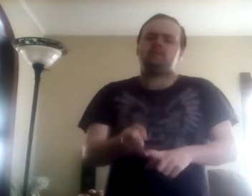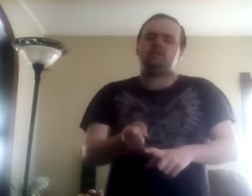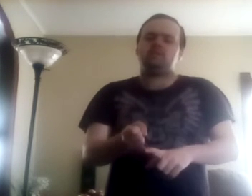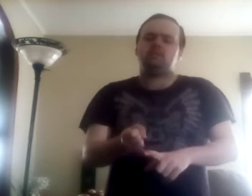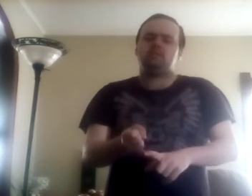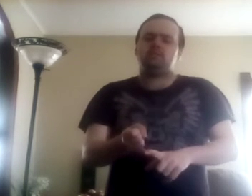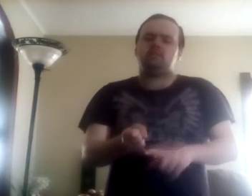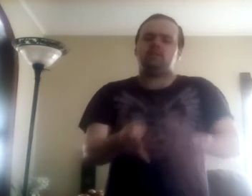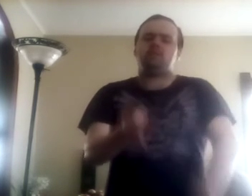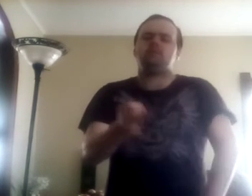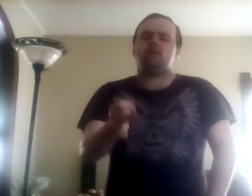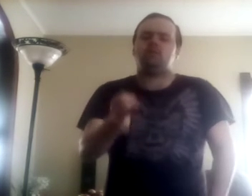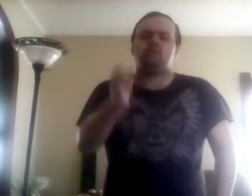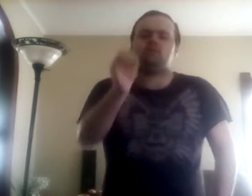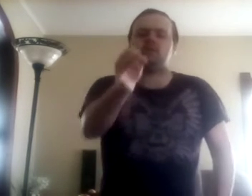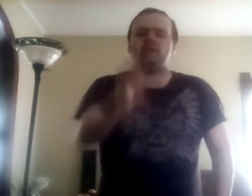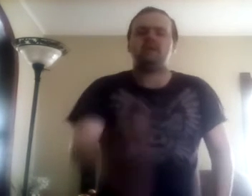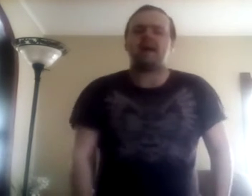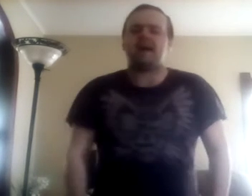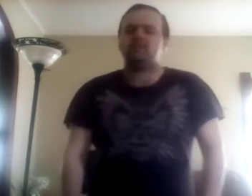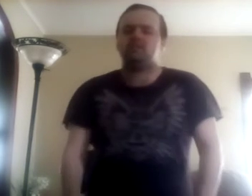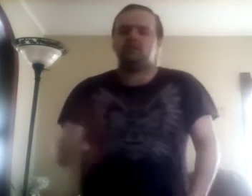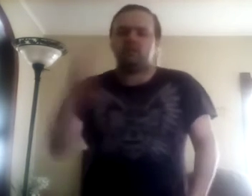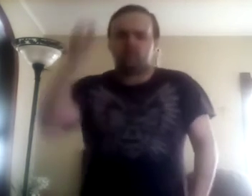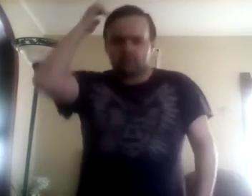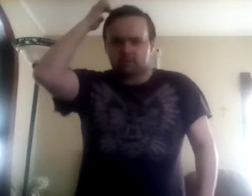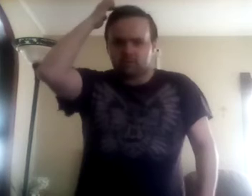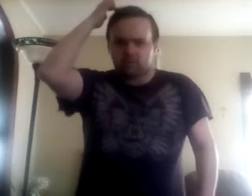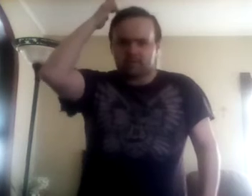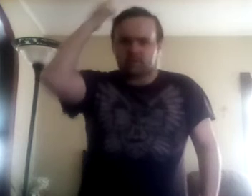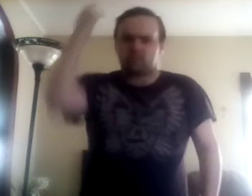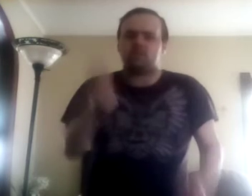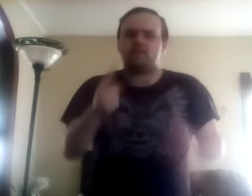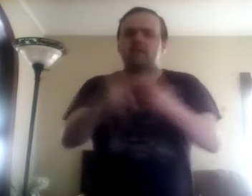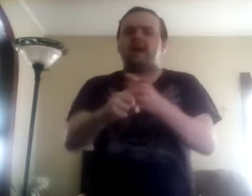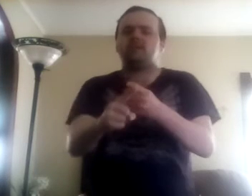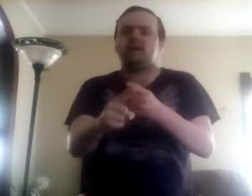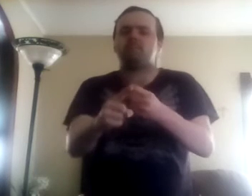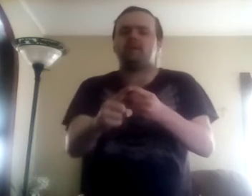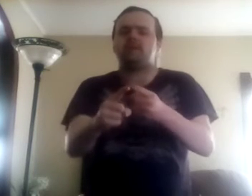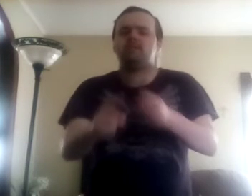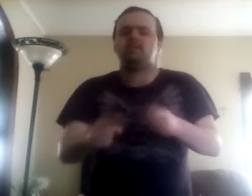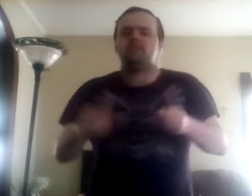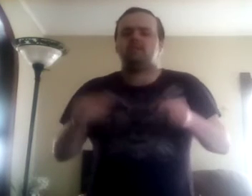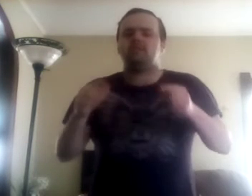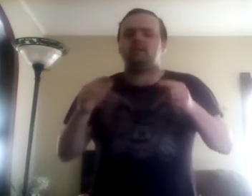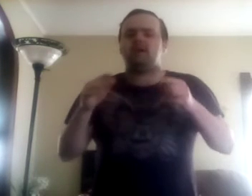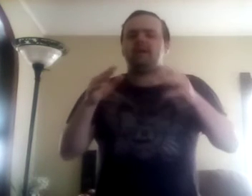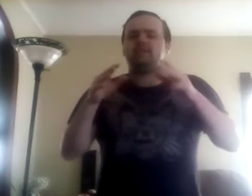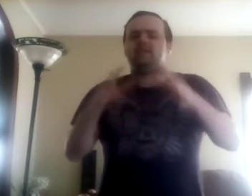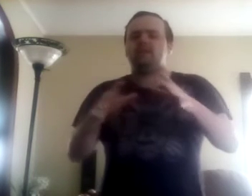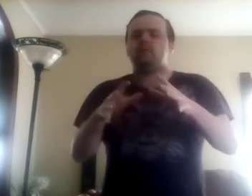present, and future. You can hear that. For the tuning, that can happen on